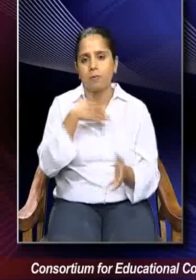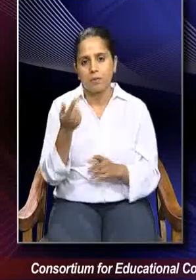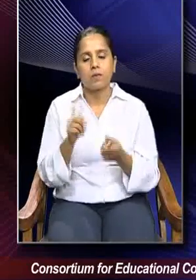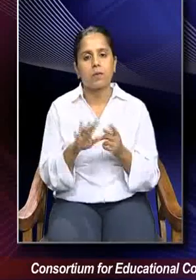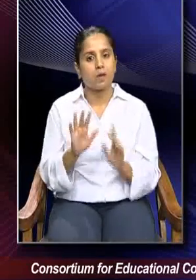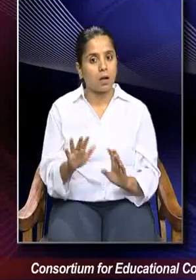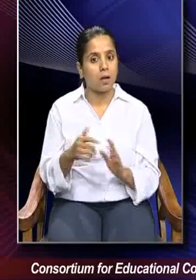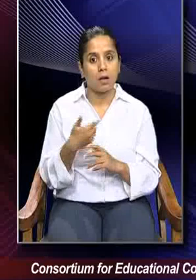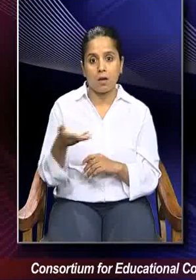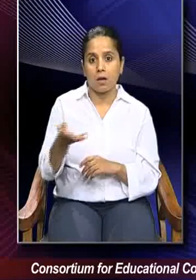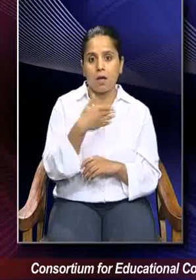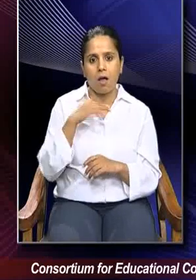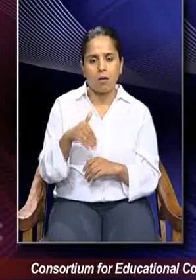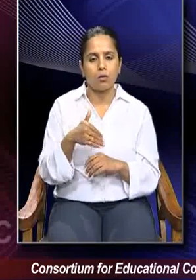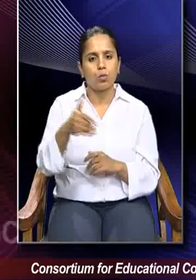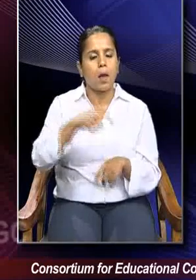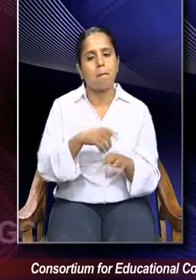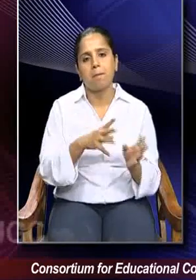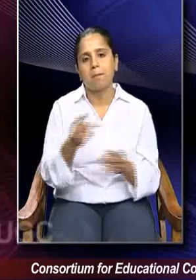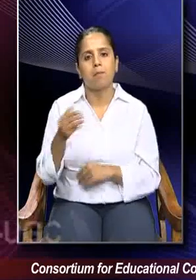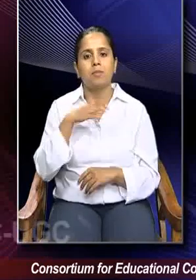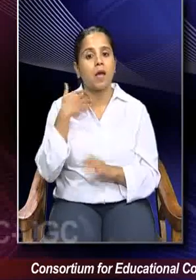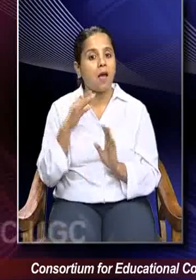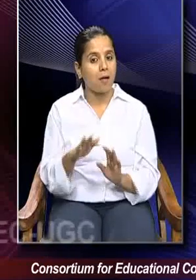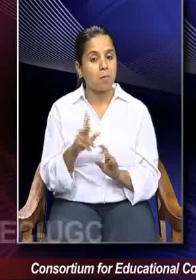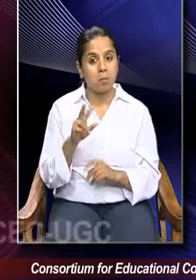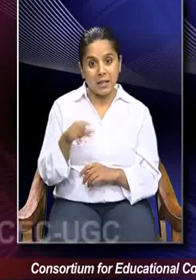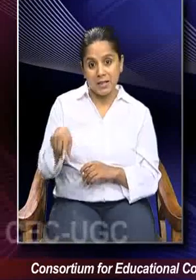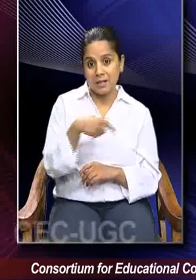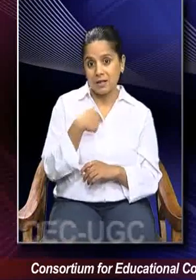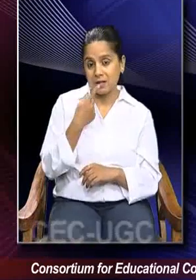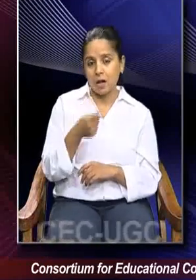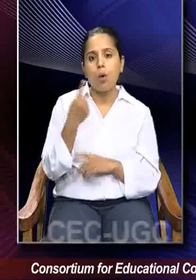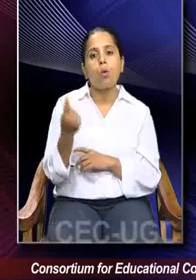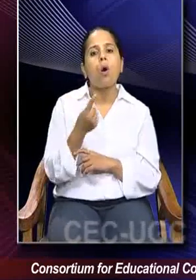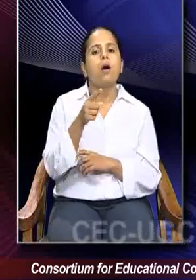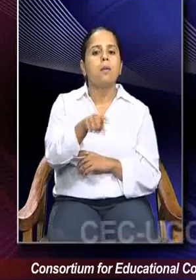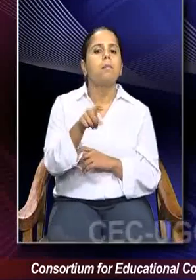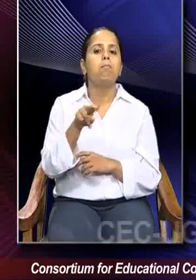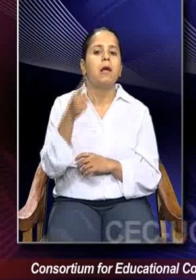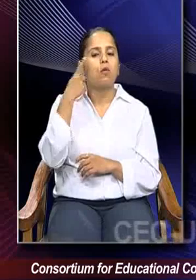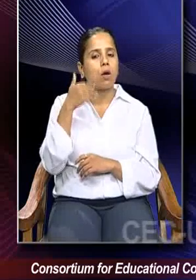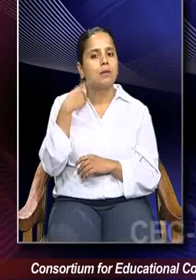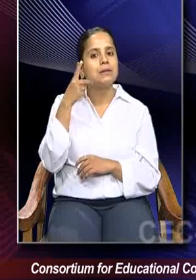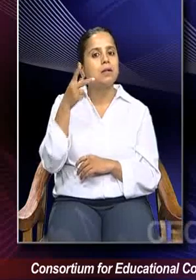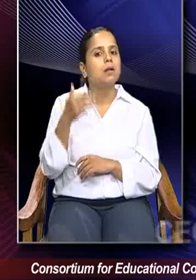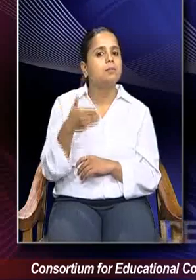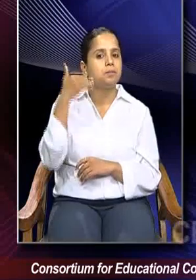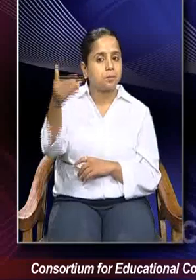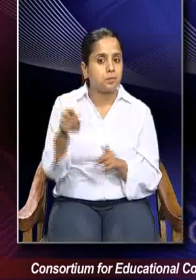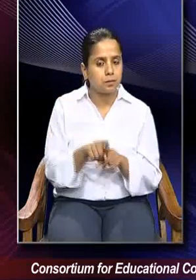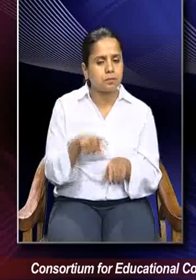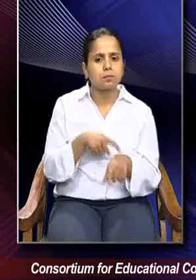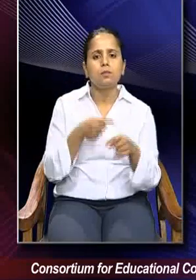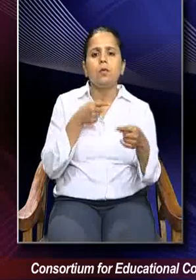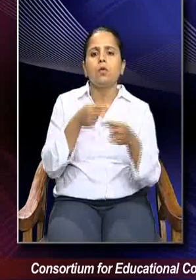we being transient should be only looking for a short period